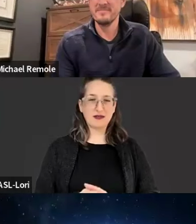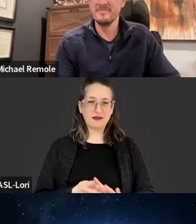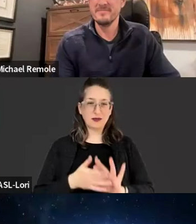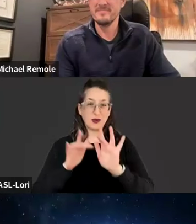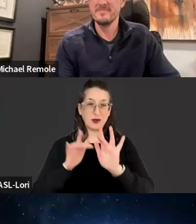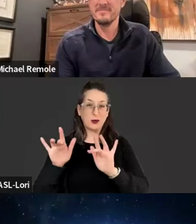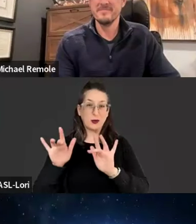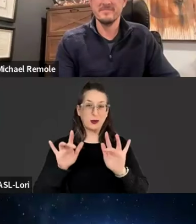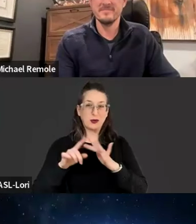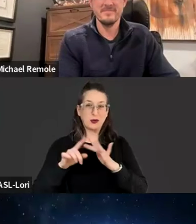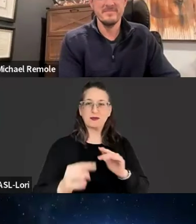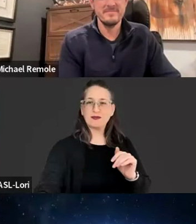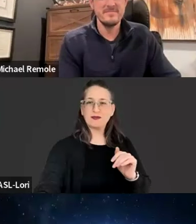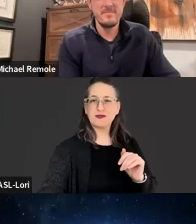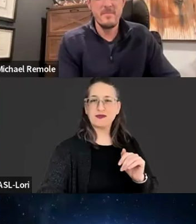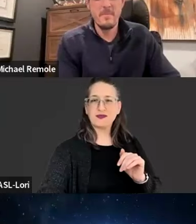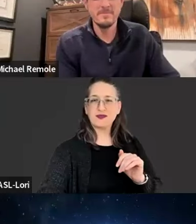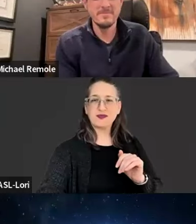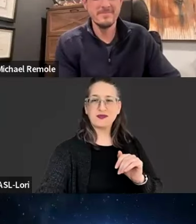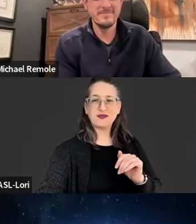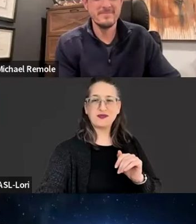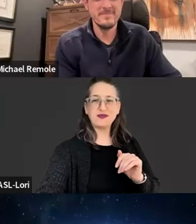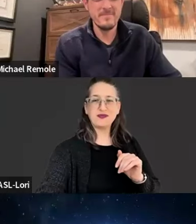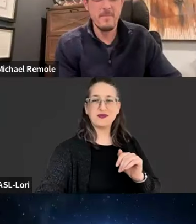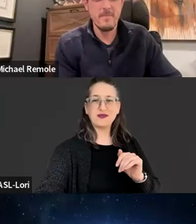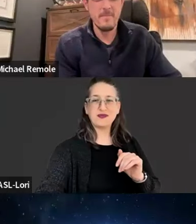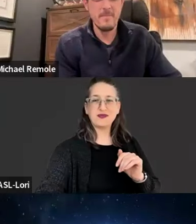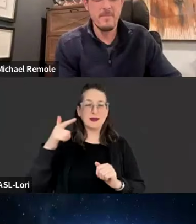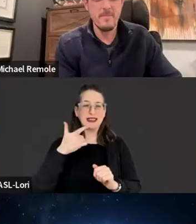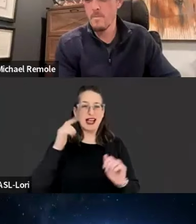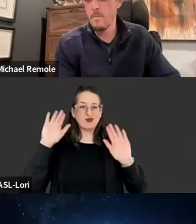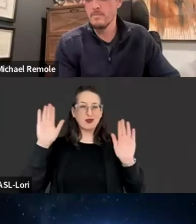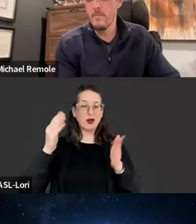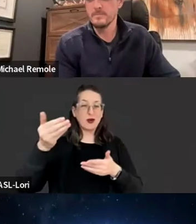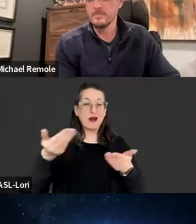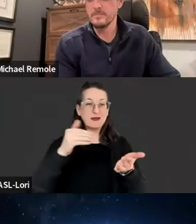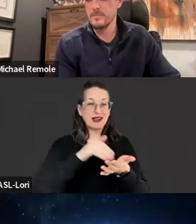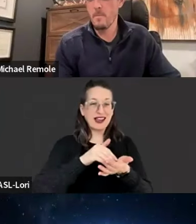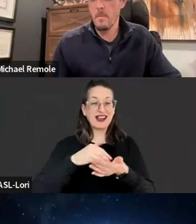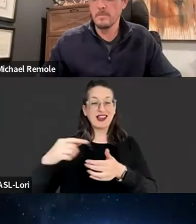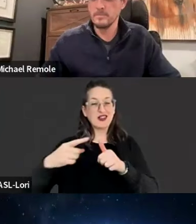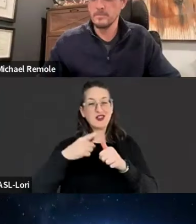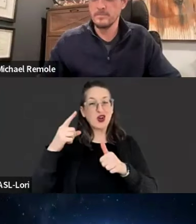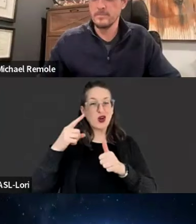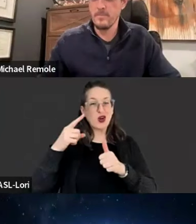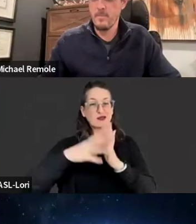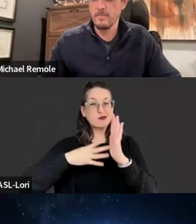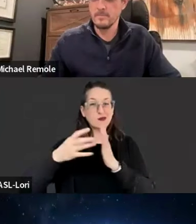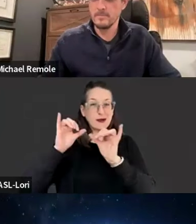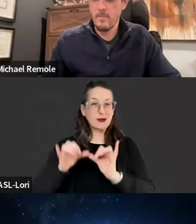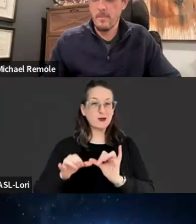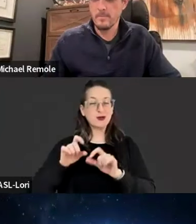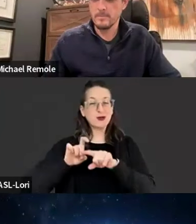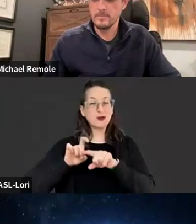All right. Hi, everyone. Welcome again to our first metric call of